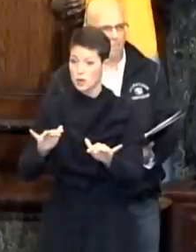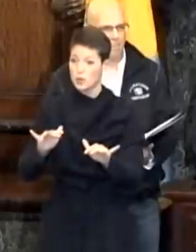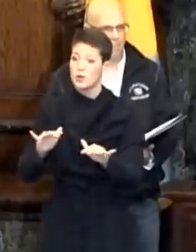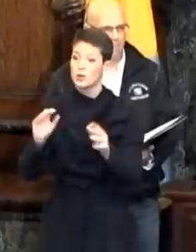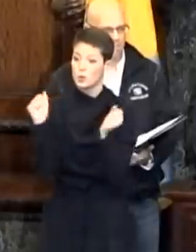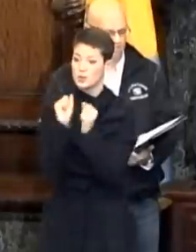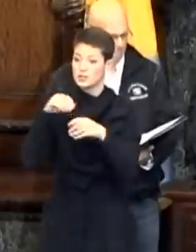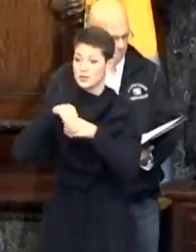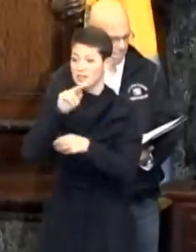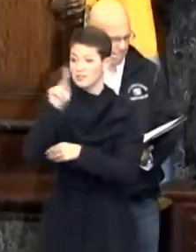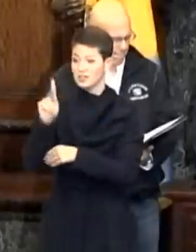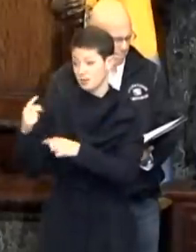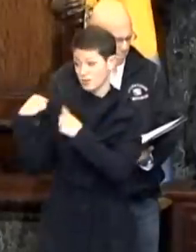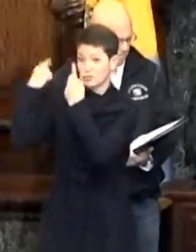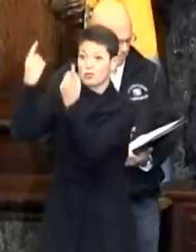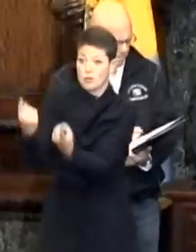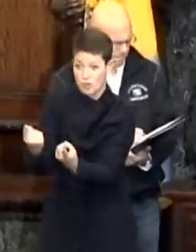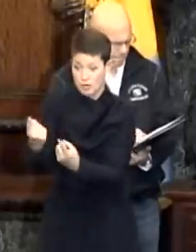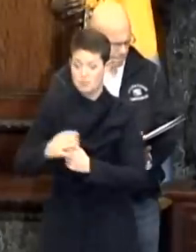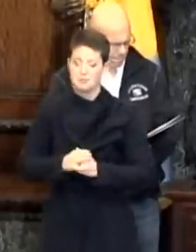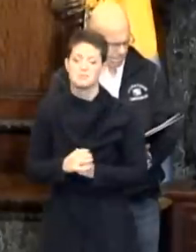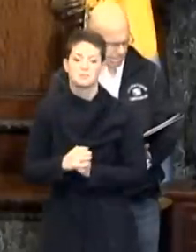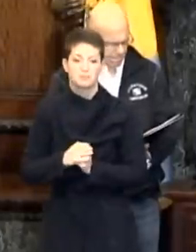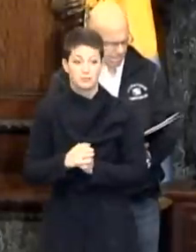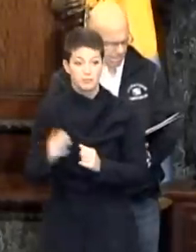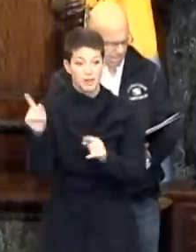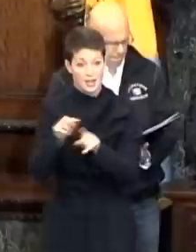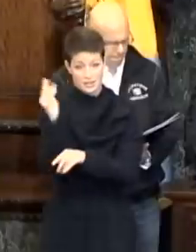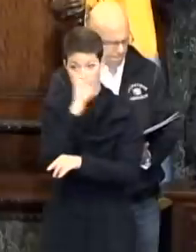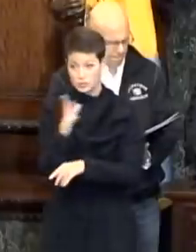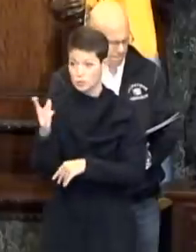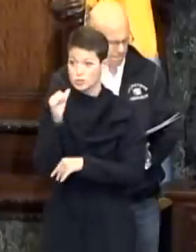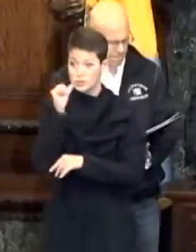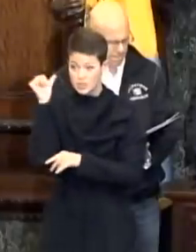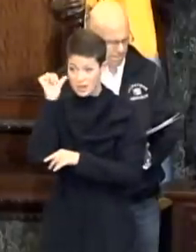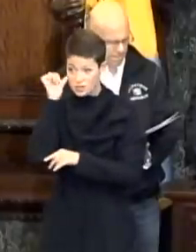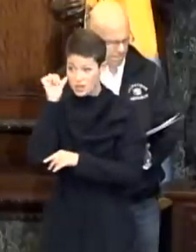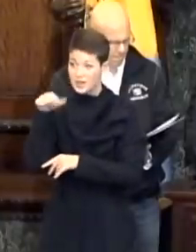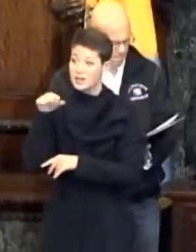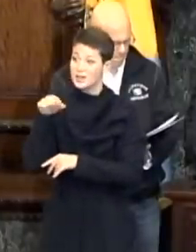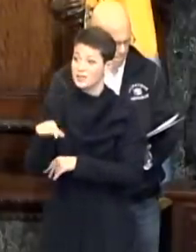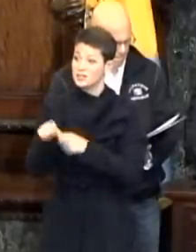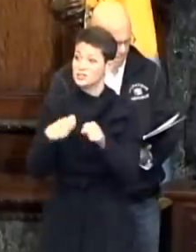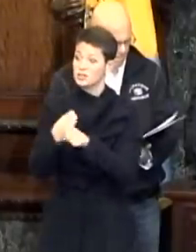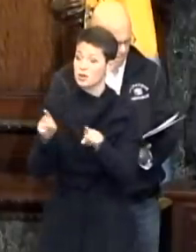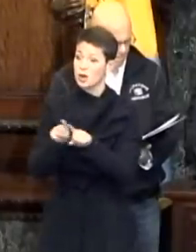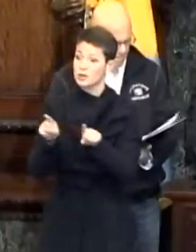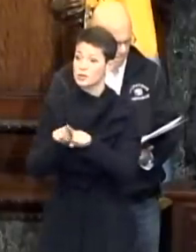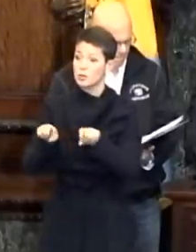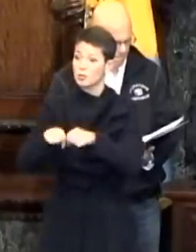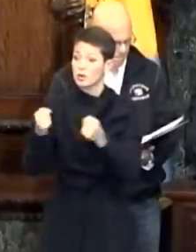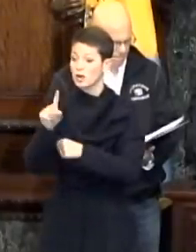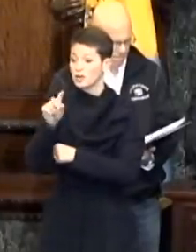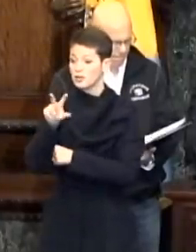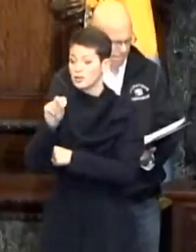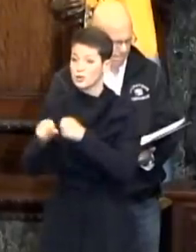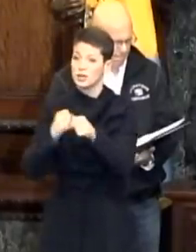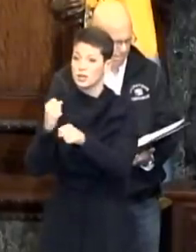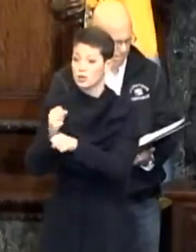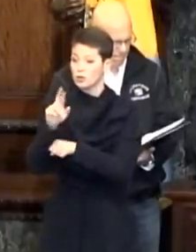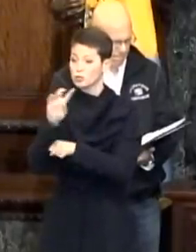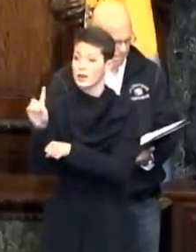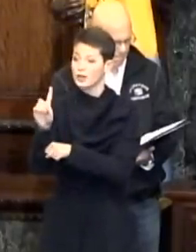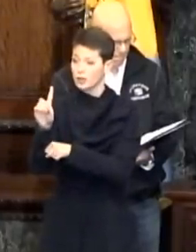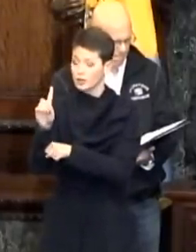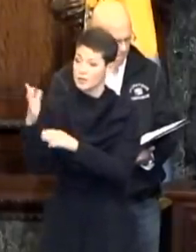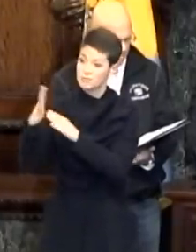in Philadelphia so far. As I said yesterday, this season also has broken a 130-year-old record in Philadelphia